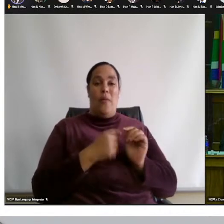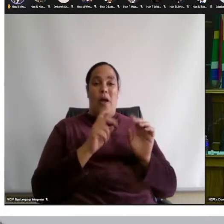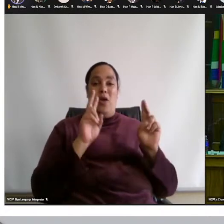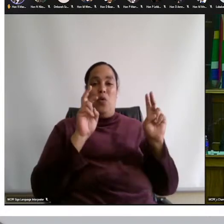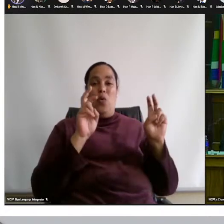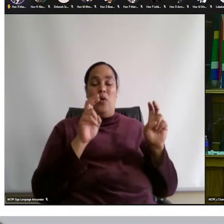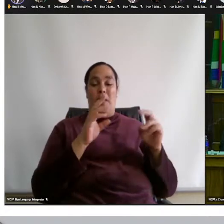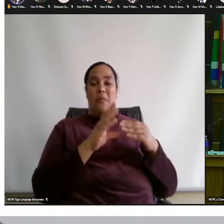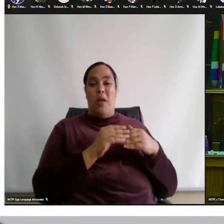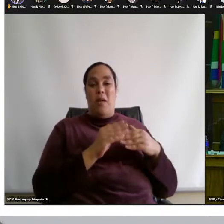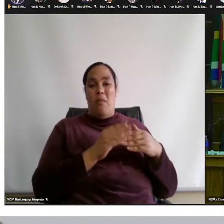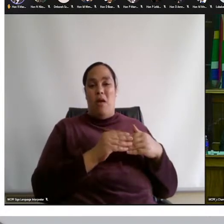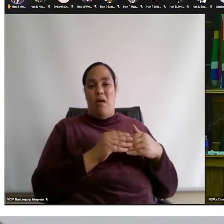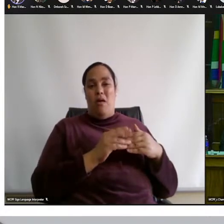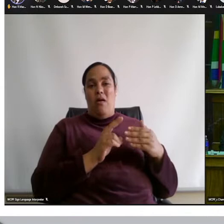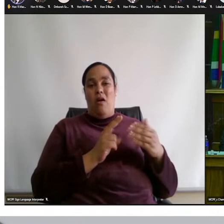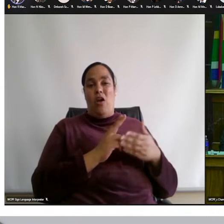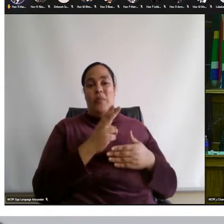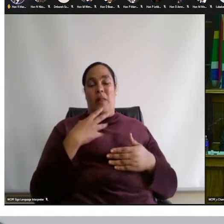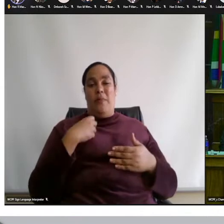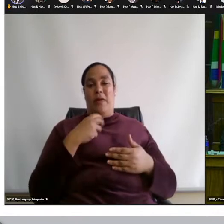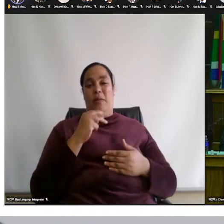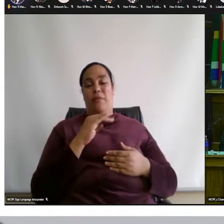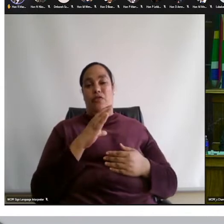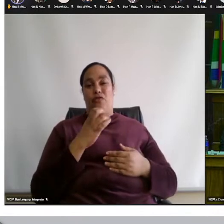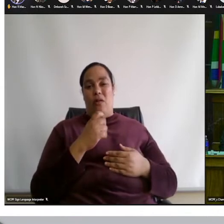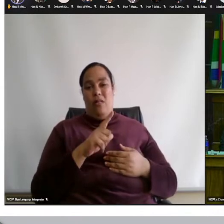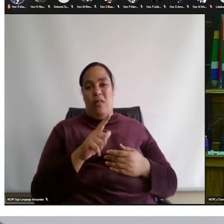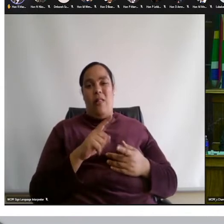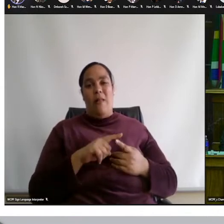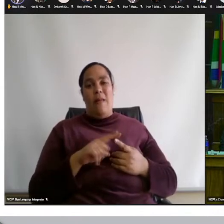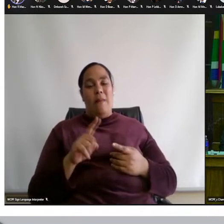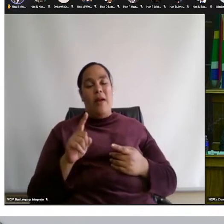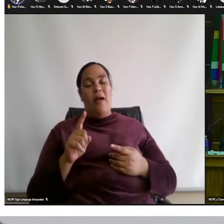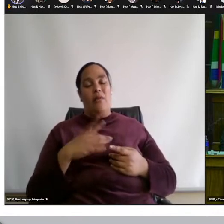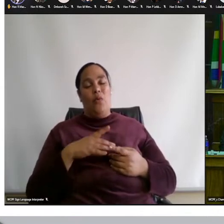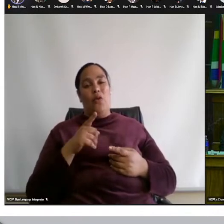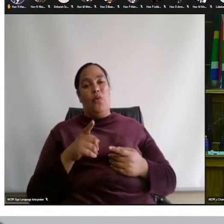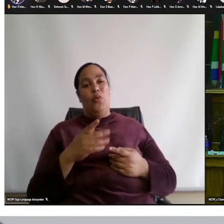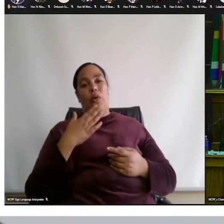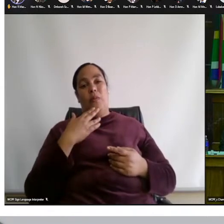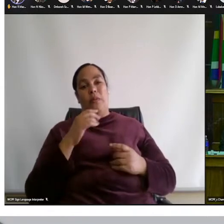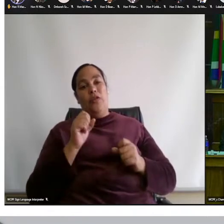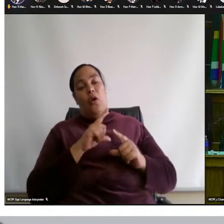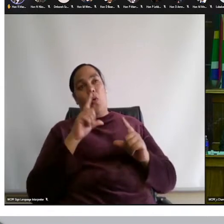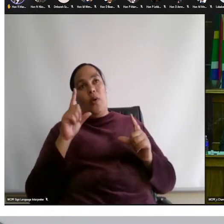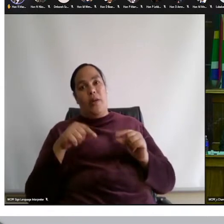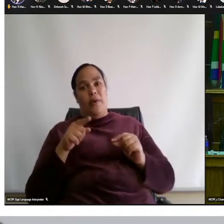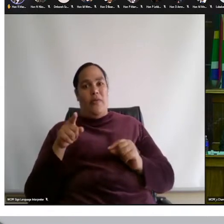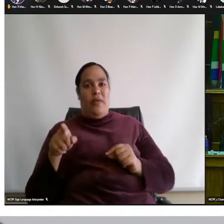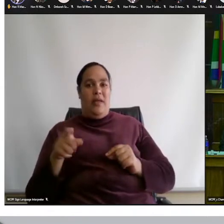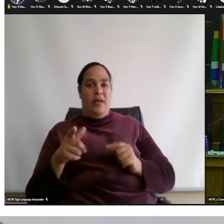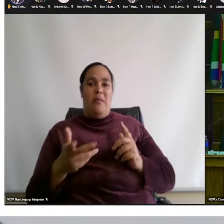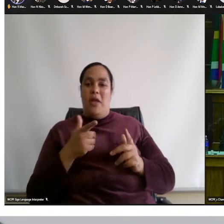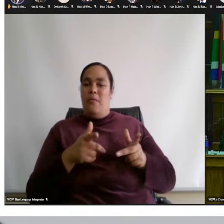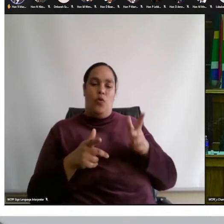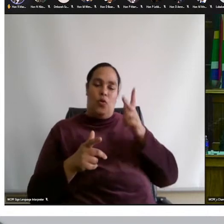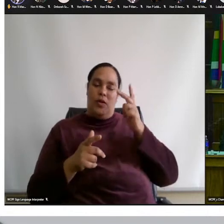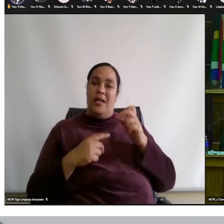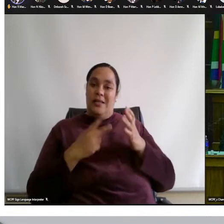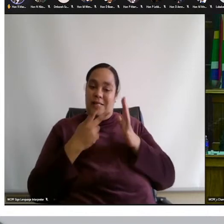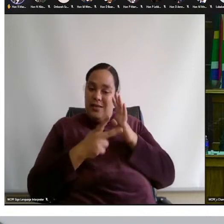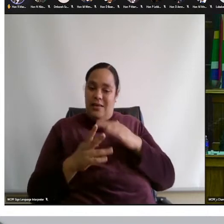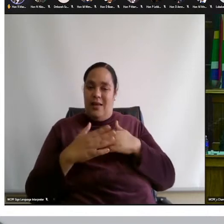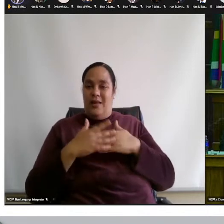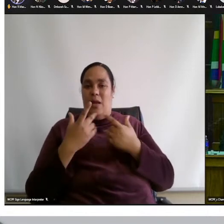member, Honorable Minister Mitchell. And I'd just like you just to be aware of it in case that you didn't hear it. It's not the second time he's